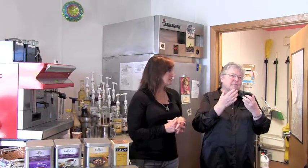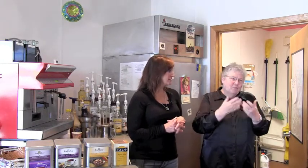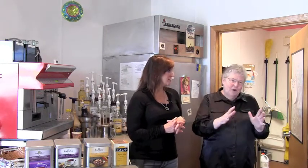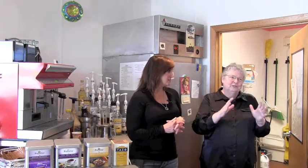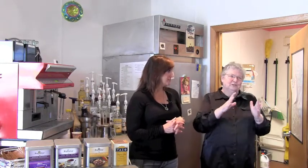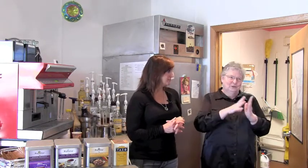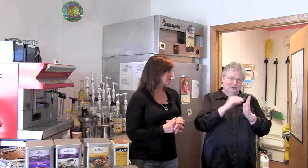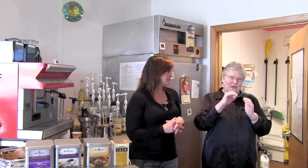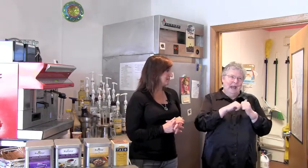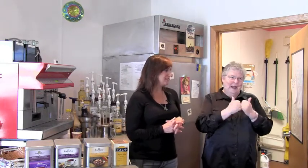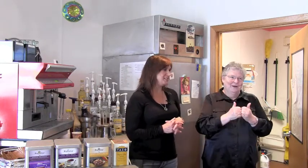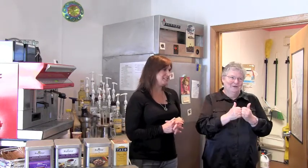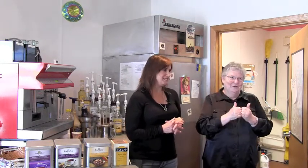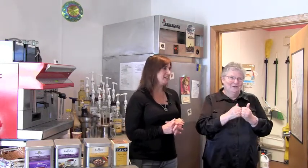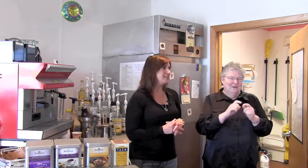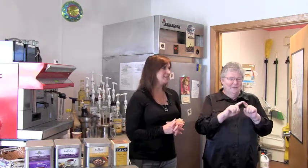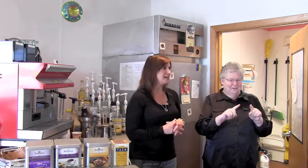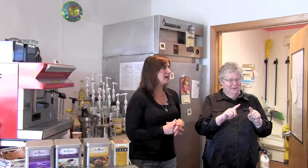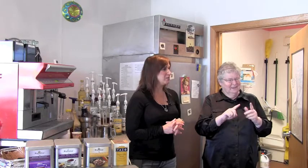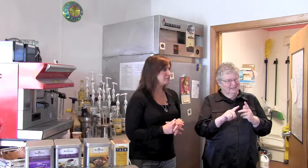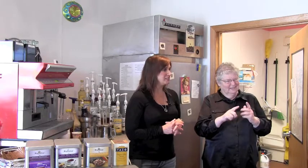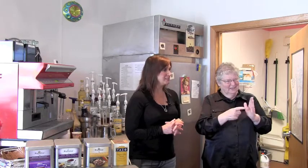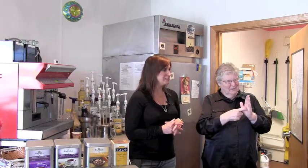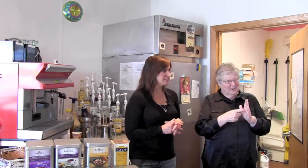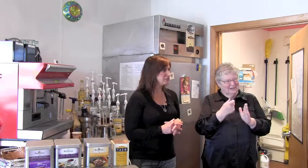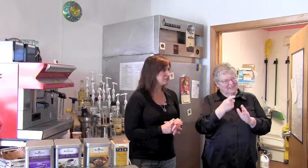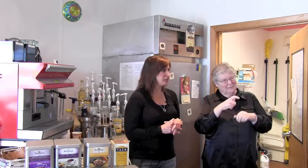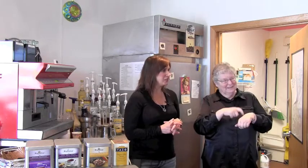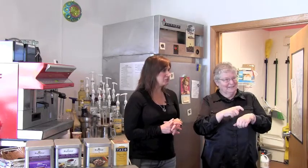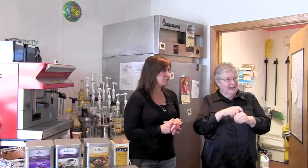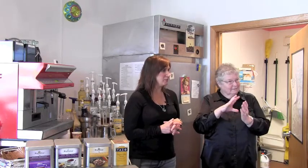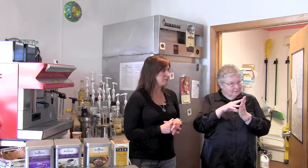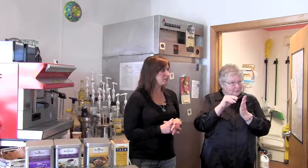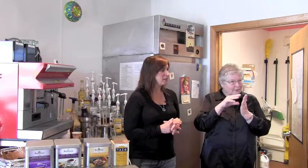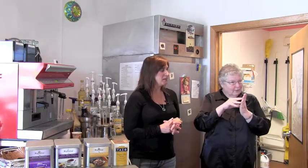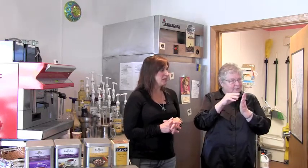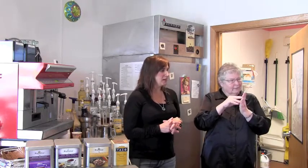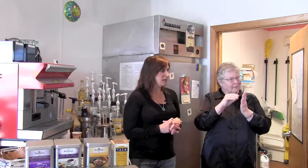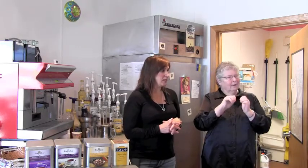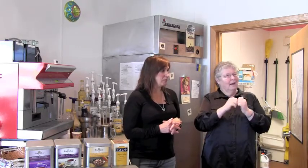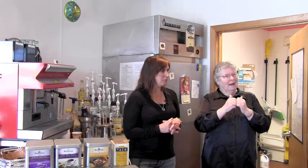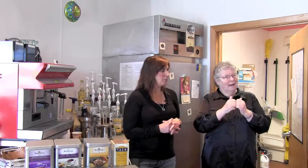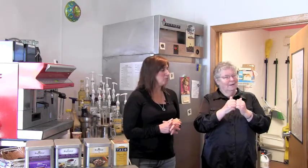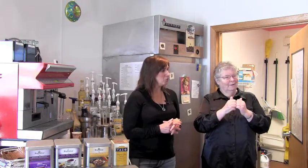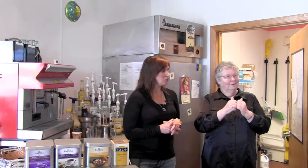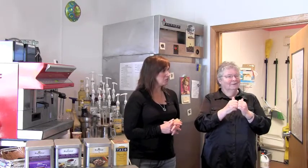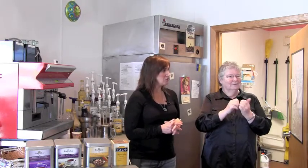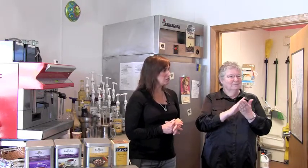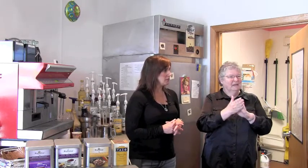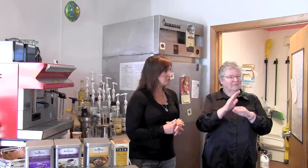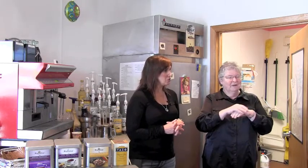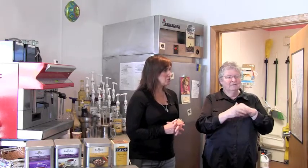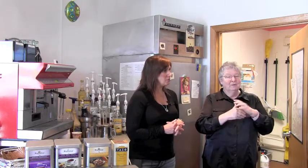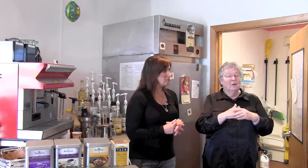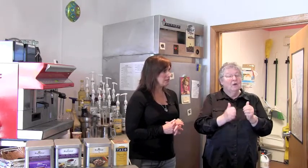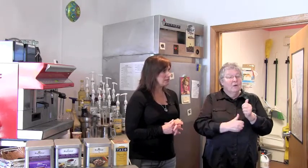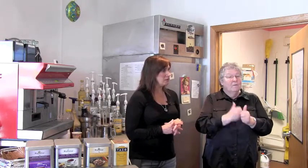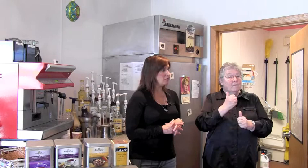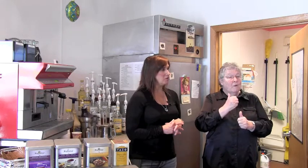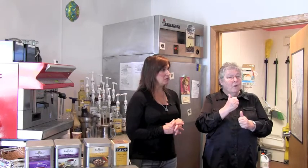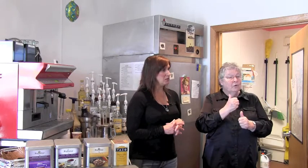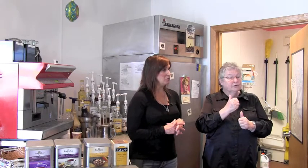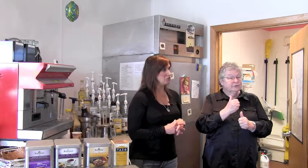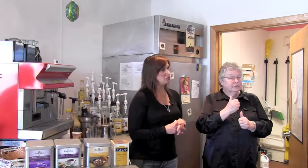it, but it just takes time to learn how to do them. Most of the drinks that you're going to